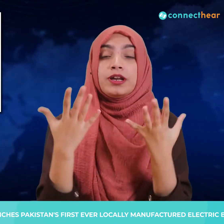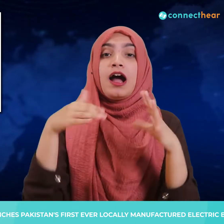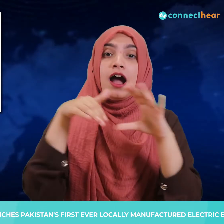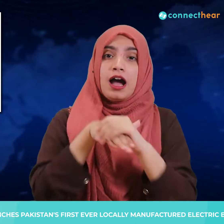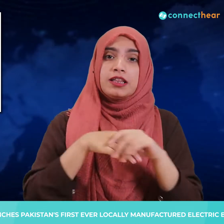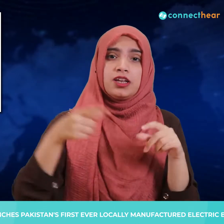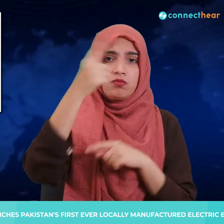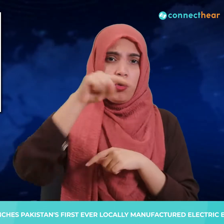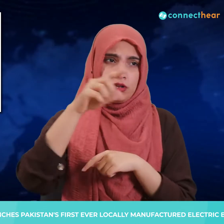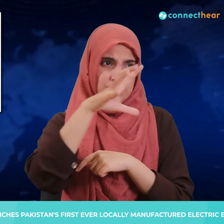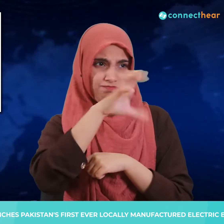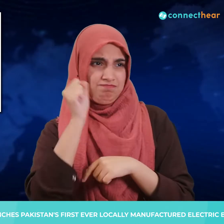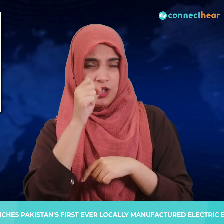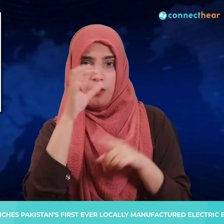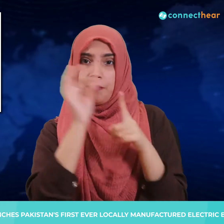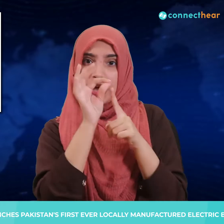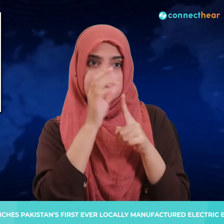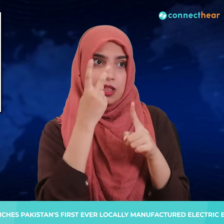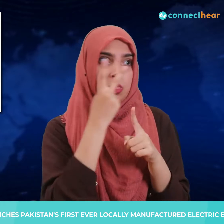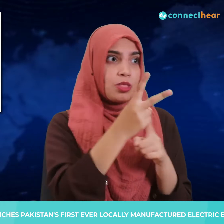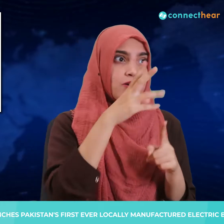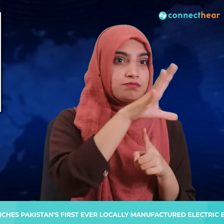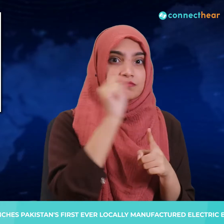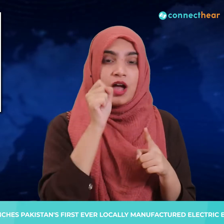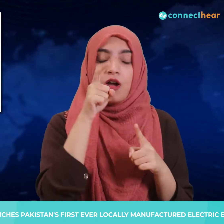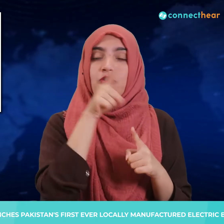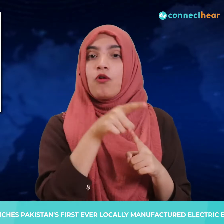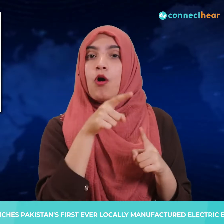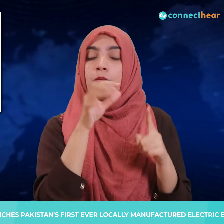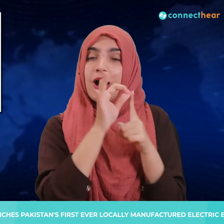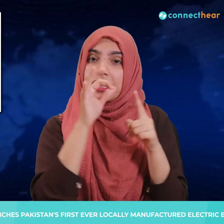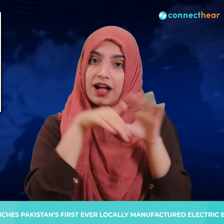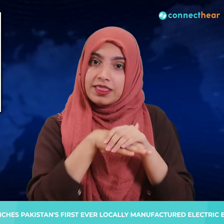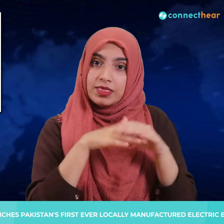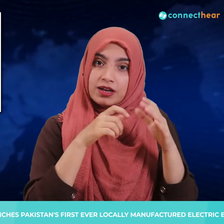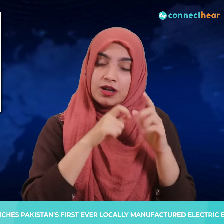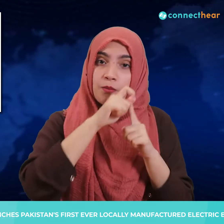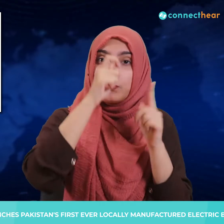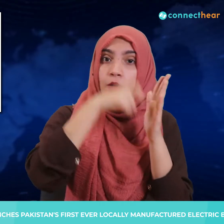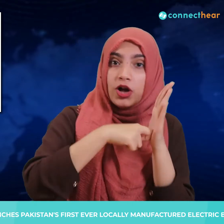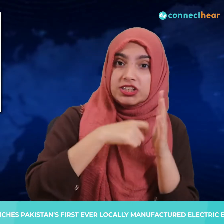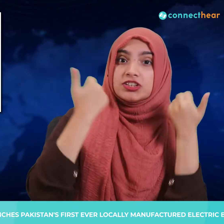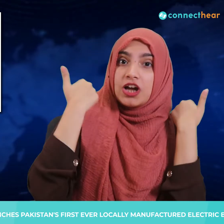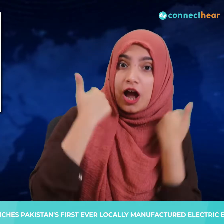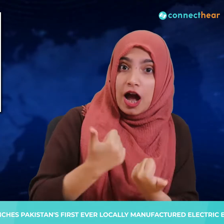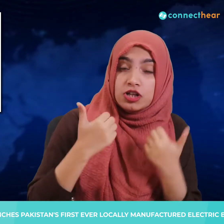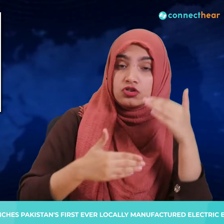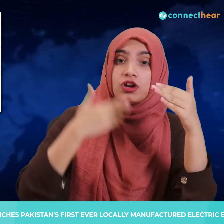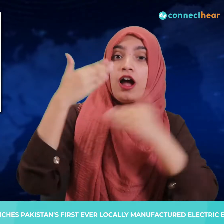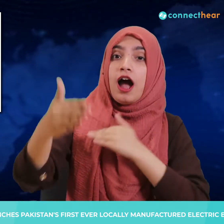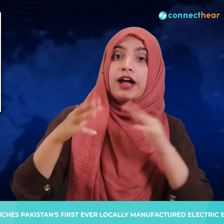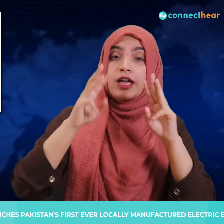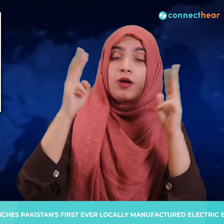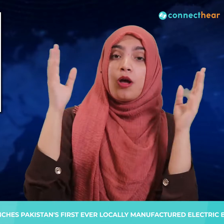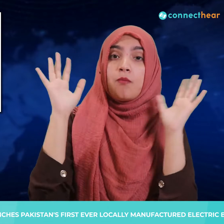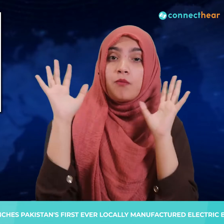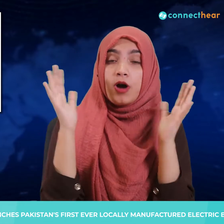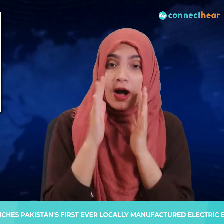The world now recognizes Pakistan as one of the few countries that are leading the campaign against global